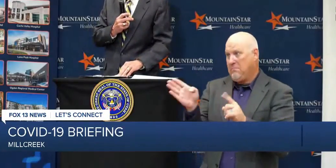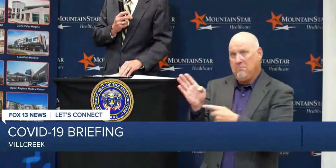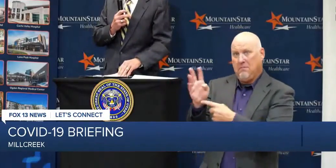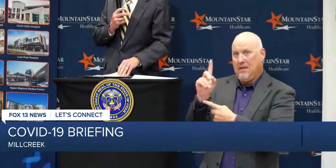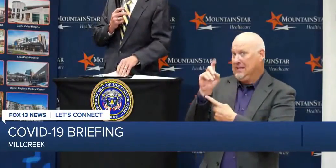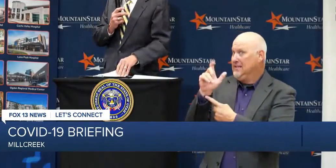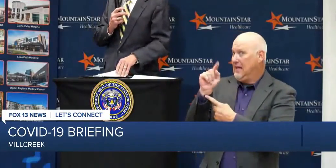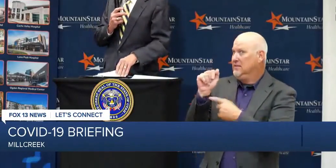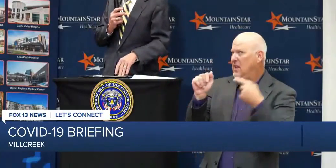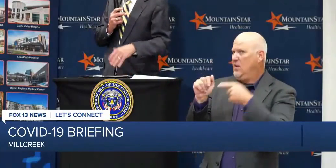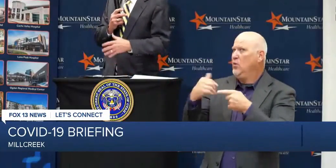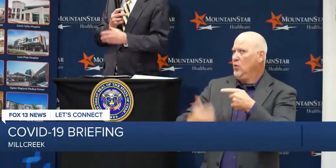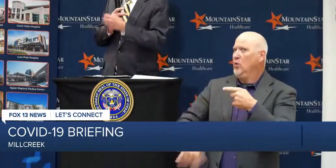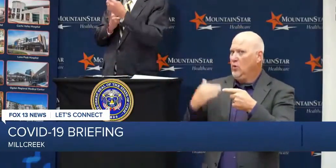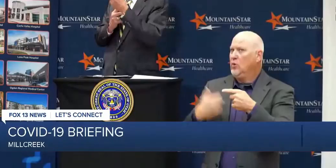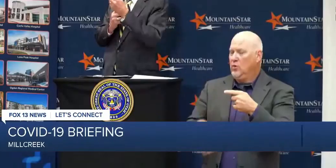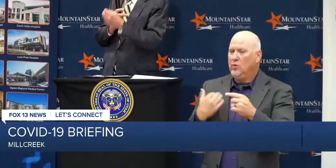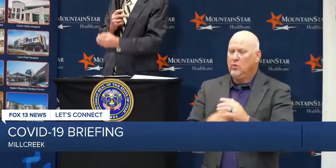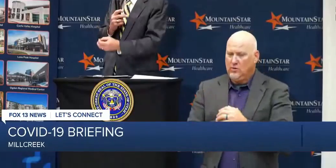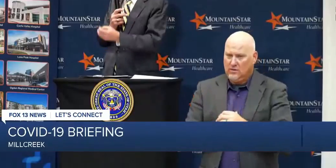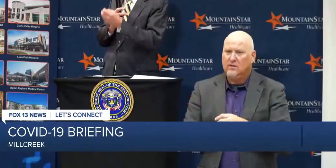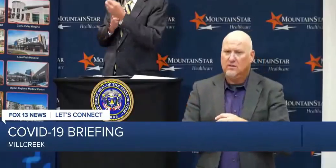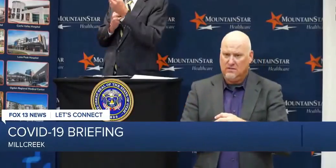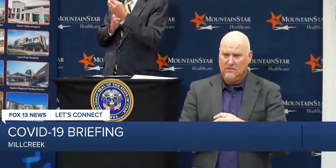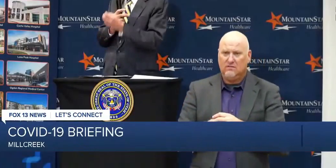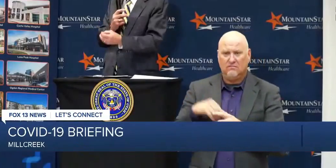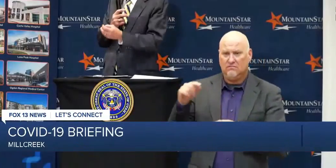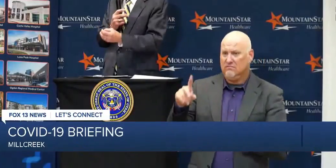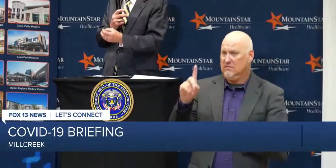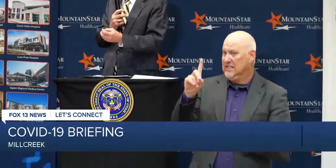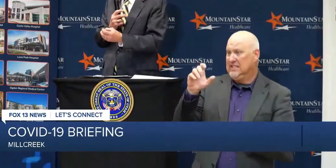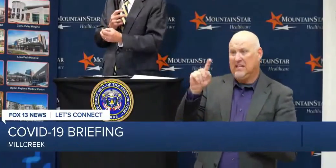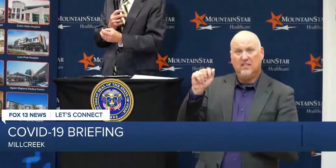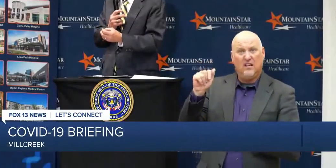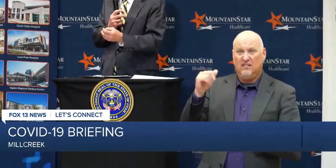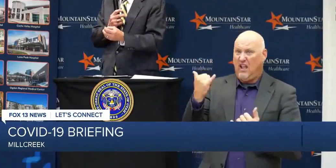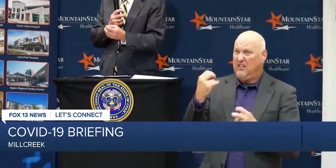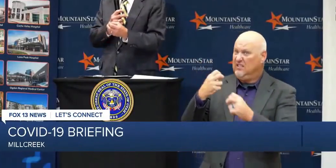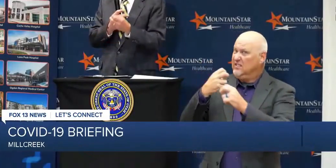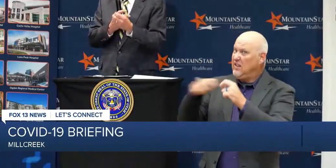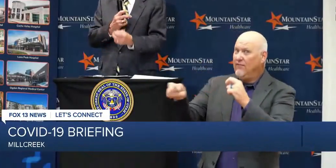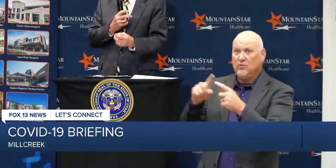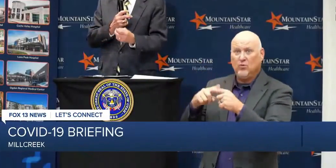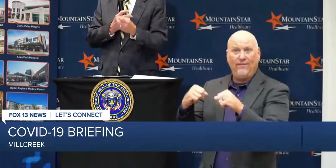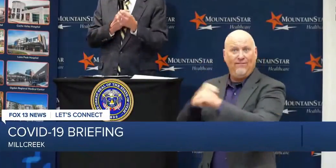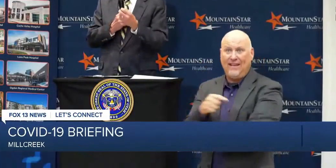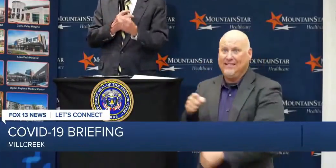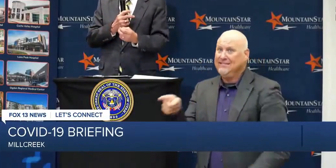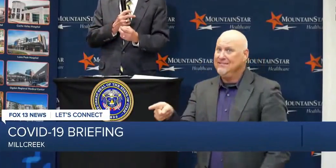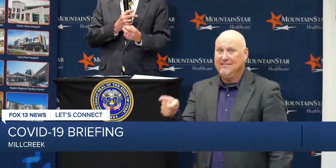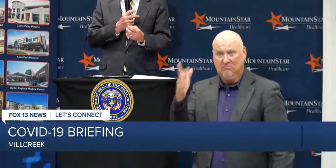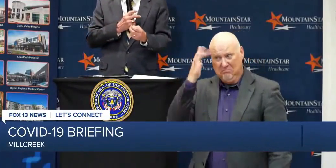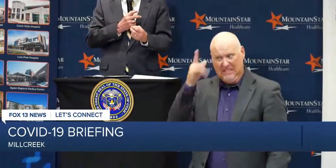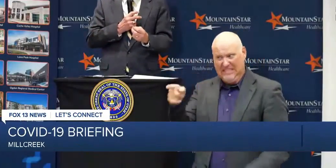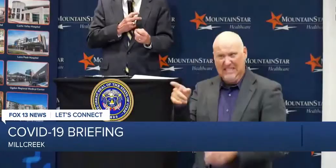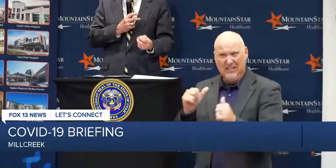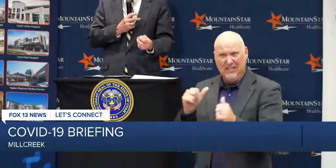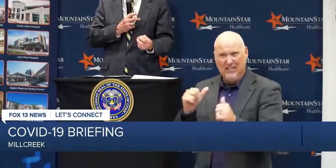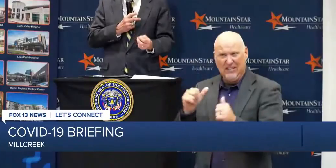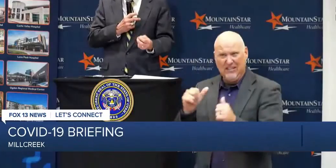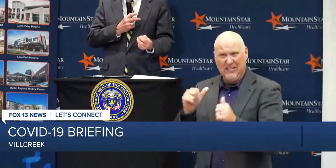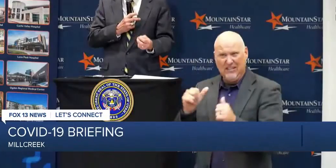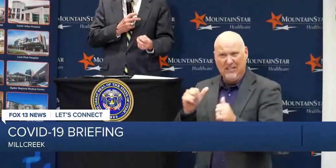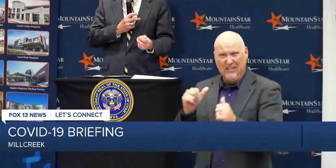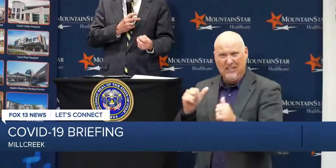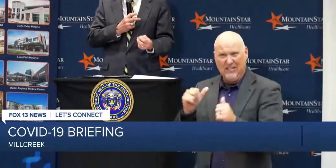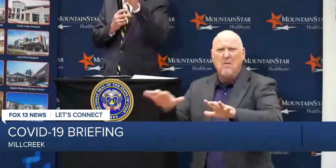serious, it's just going to be harder to fight this disease. And we're seeing younger, healthier people